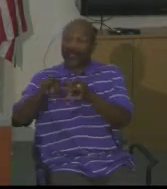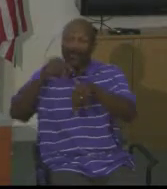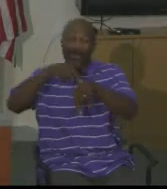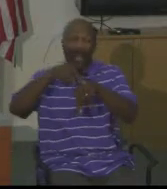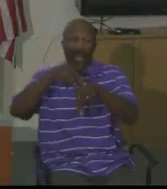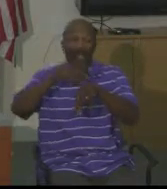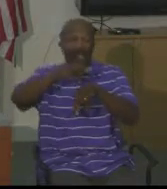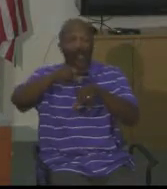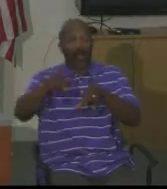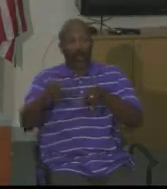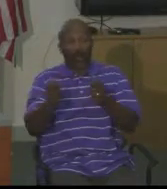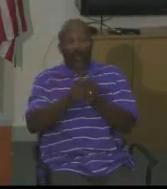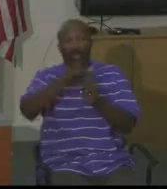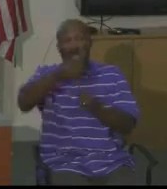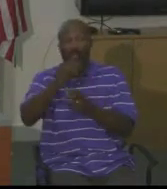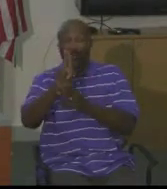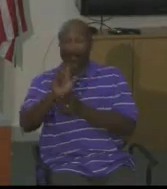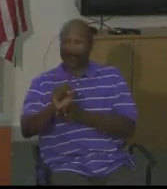another bus.